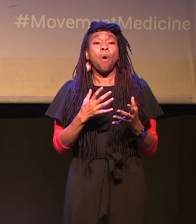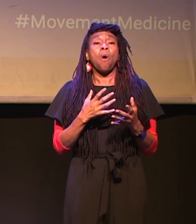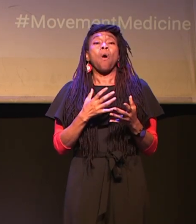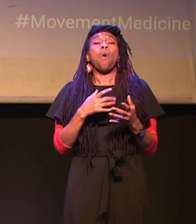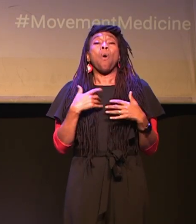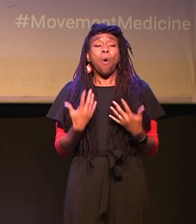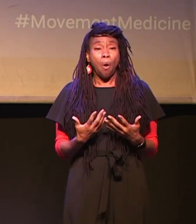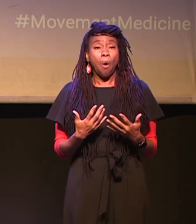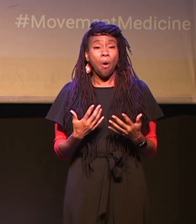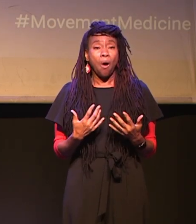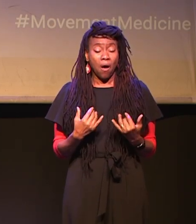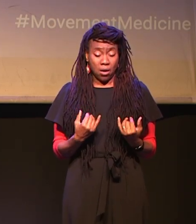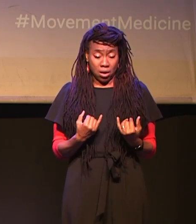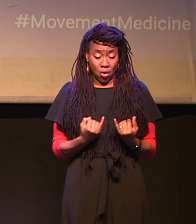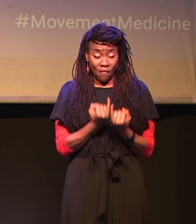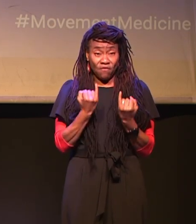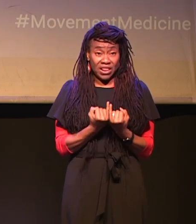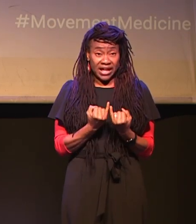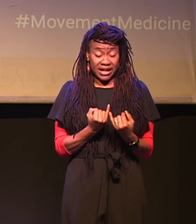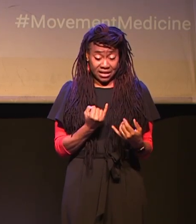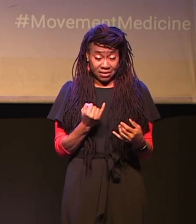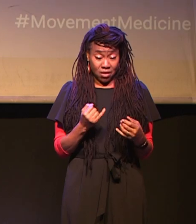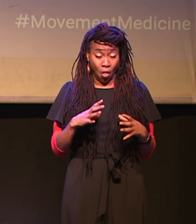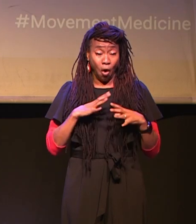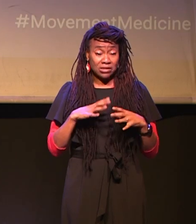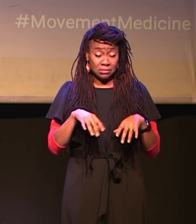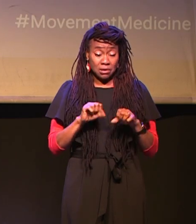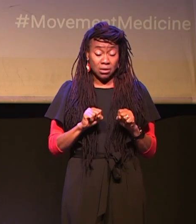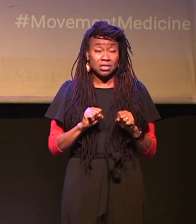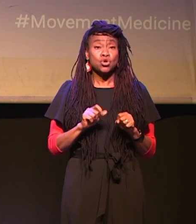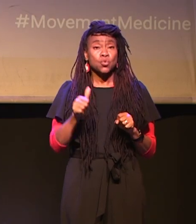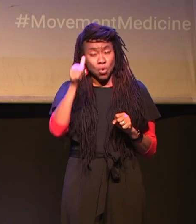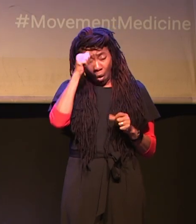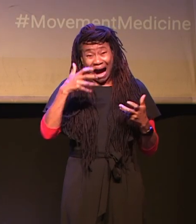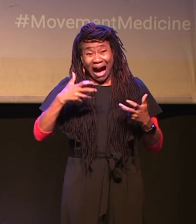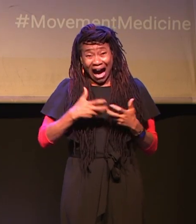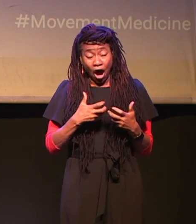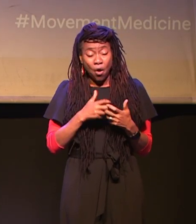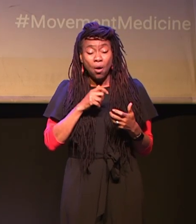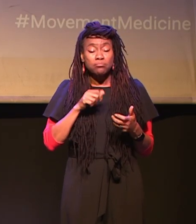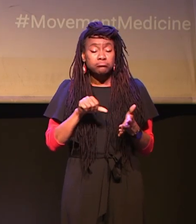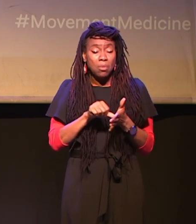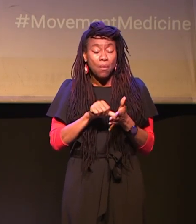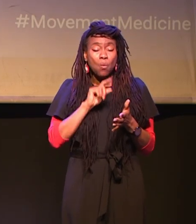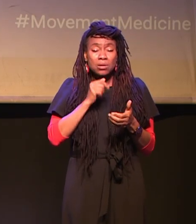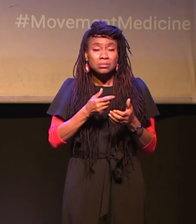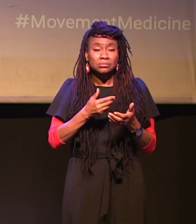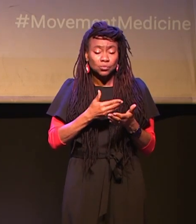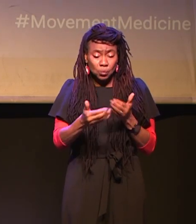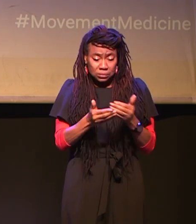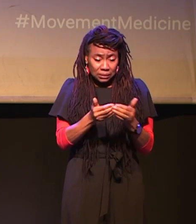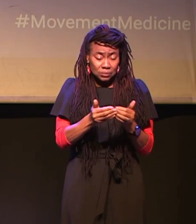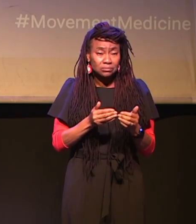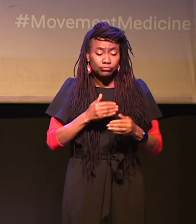get down with each other, period? Do you know how to move through it? Have you practiced? So that, and